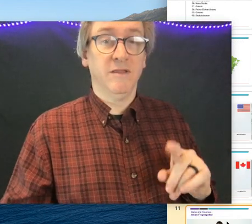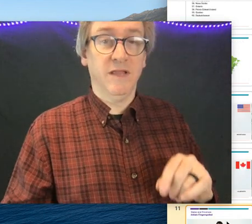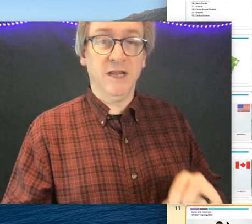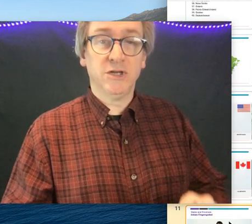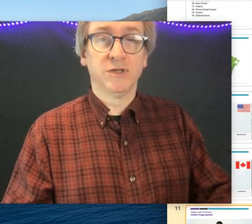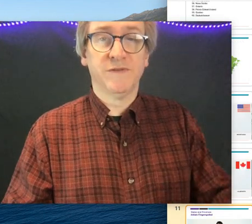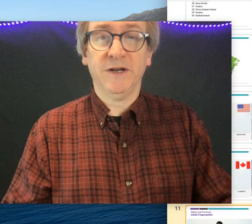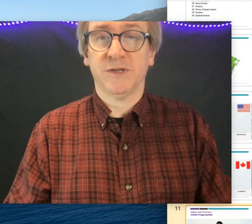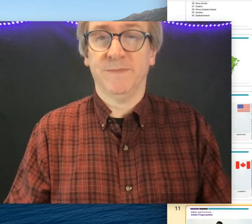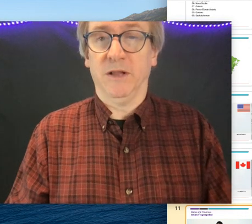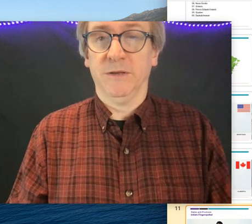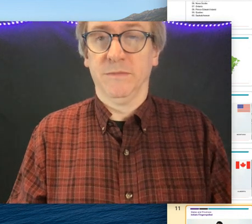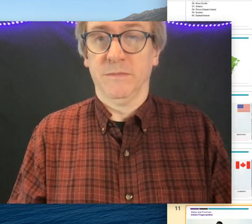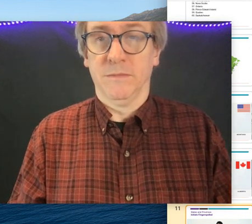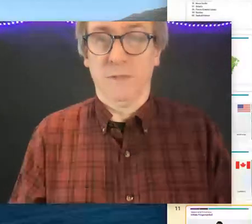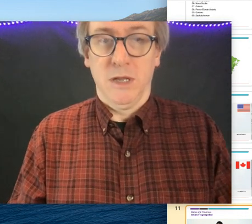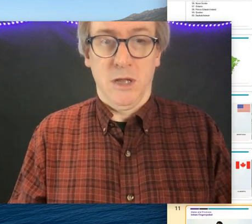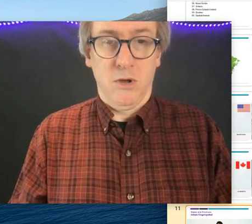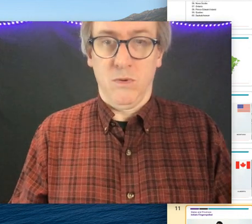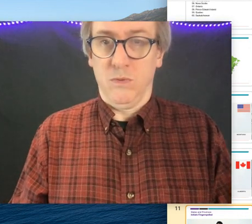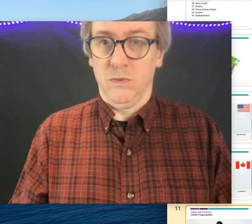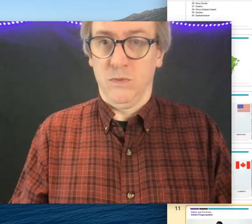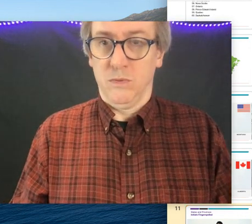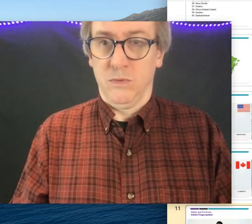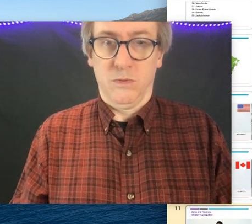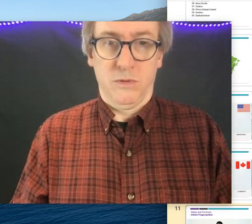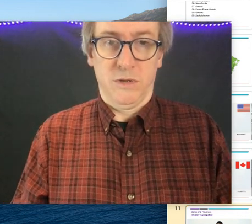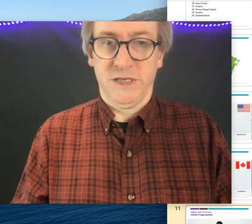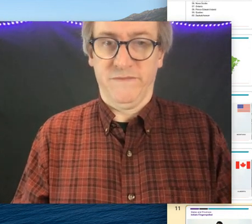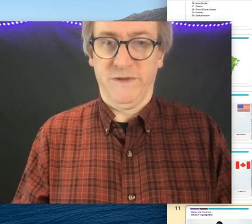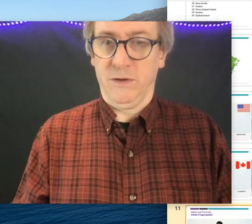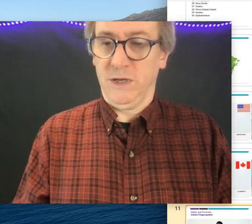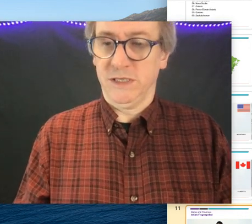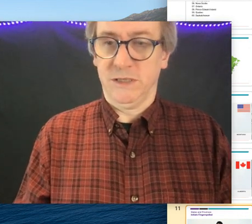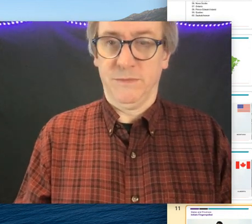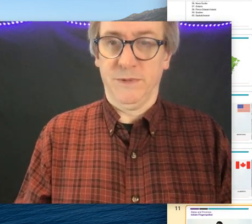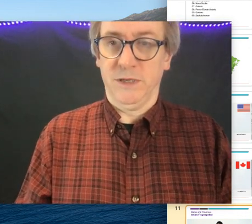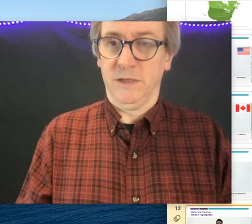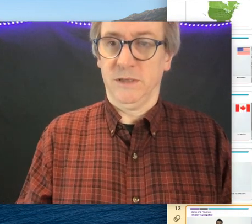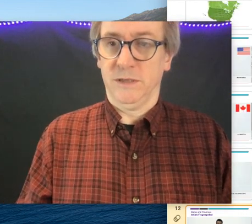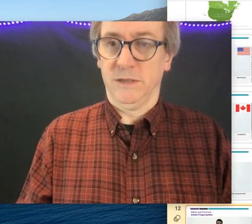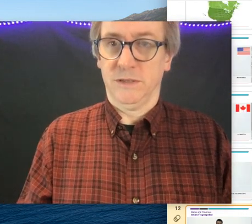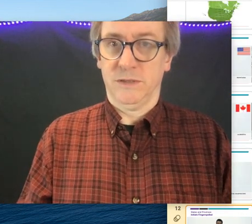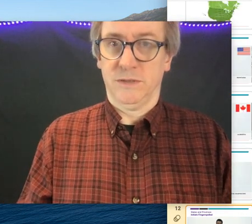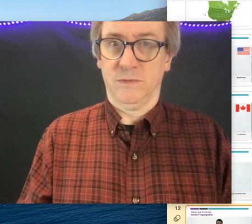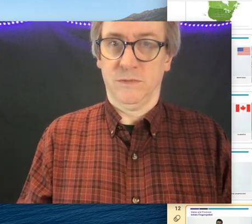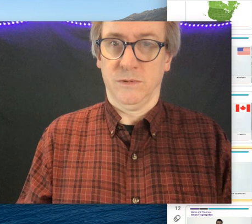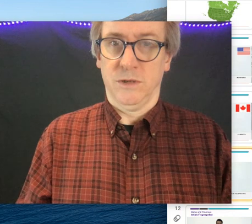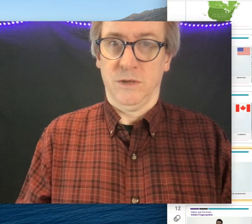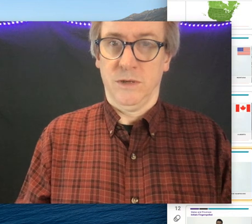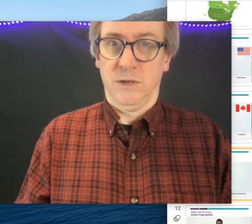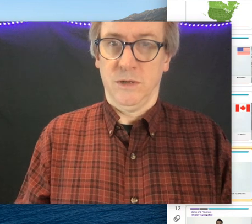Then the initials fingerspelled. Oh, this video needs to be...